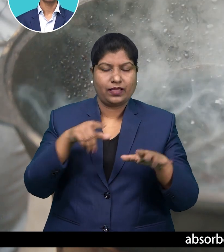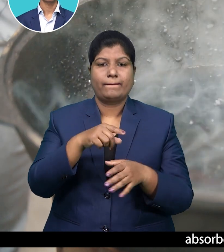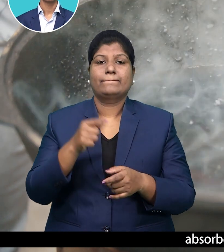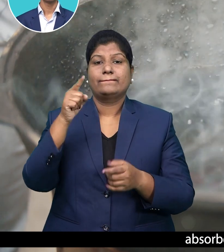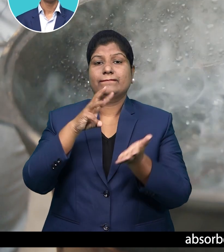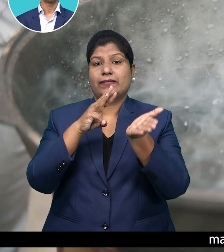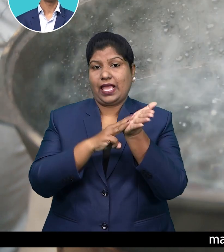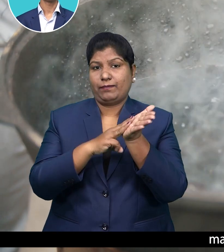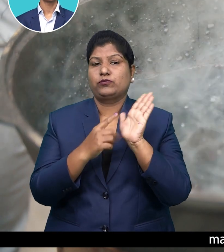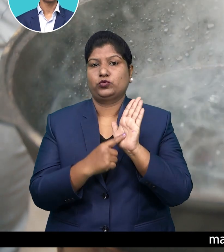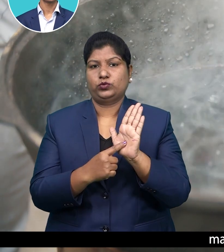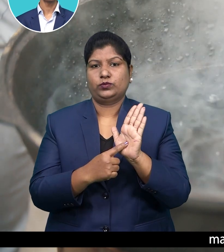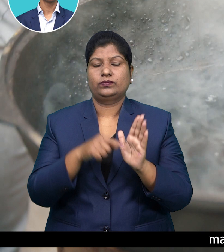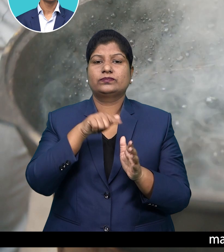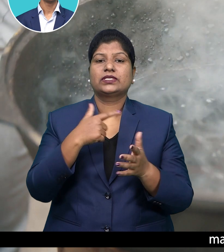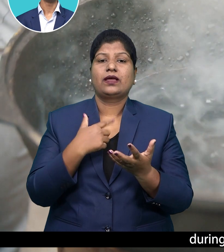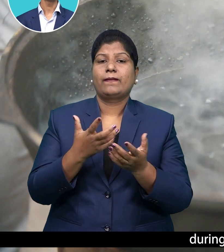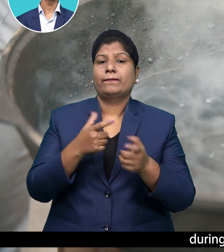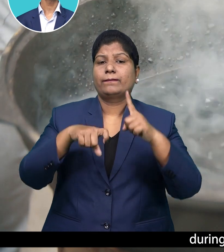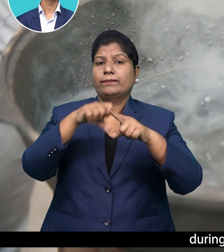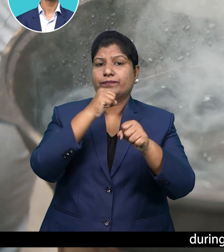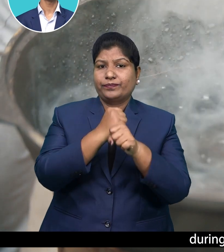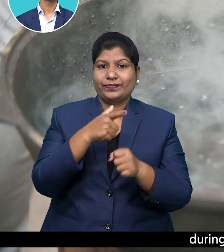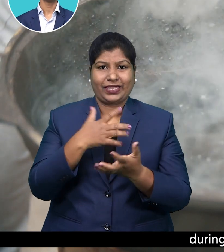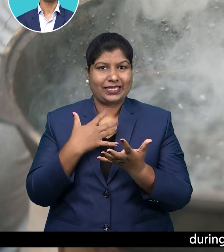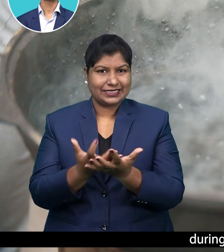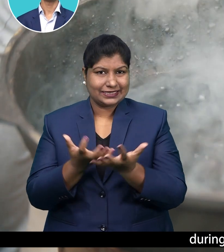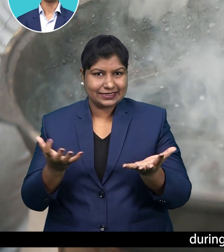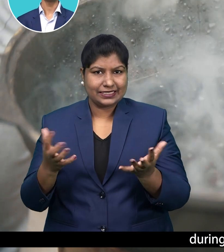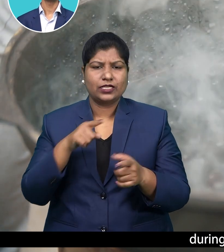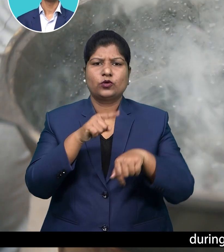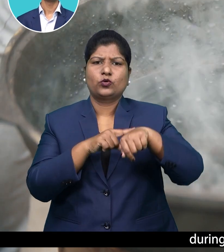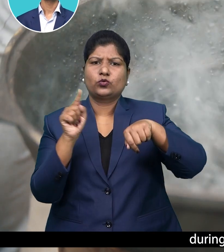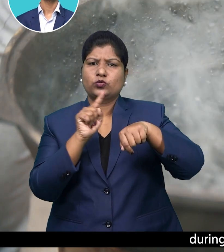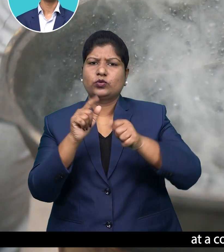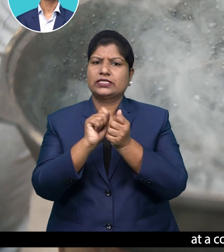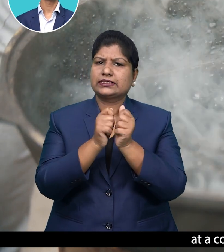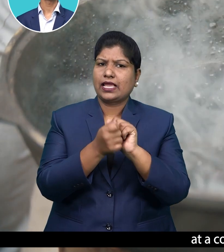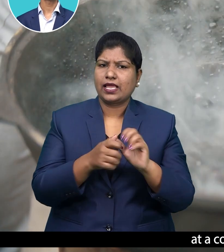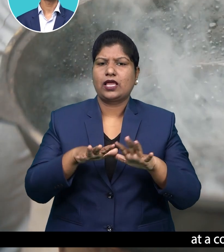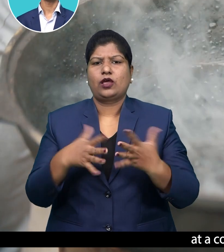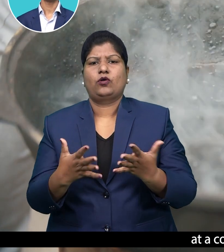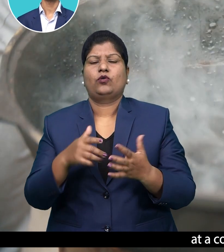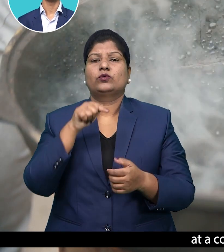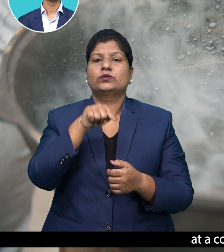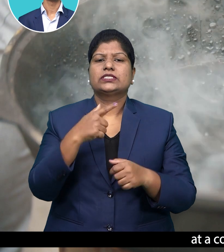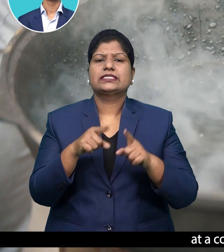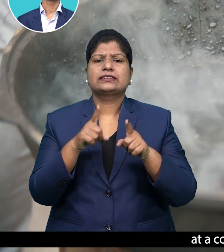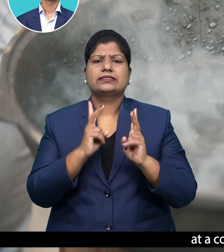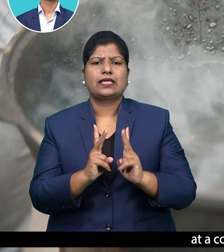M, mass of a substance, during its change of phase at a constant